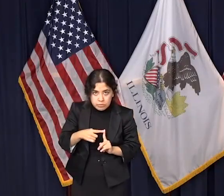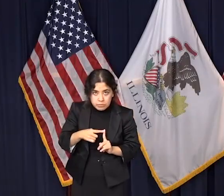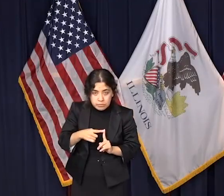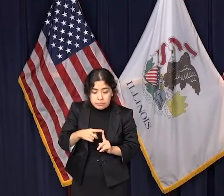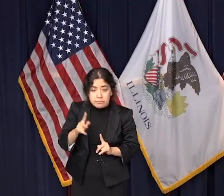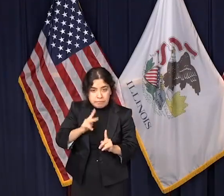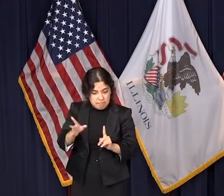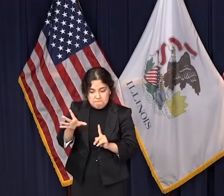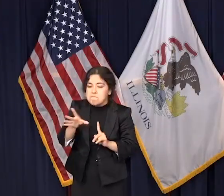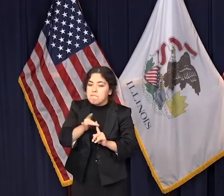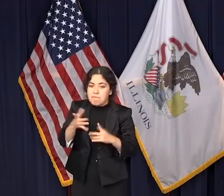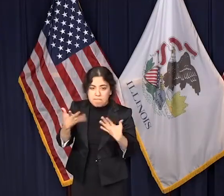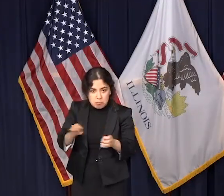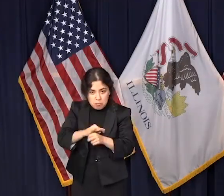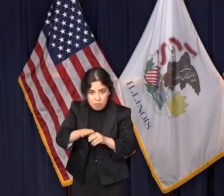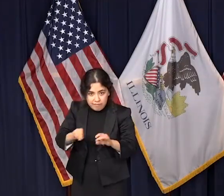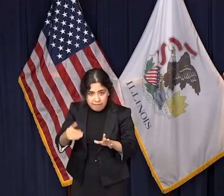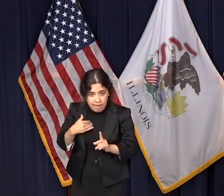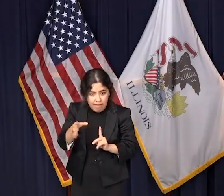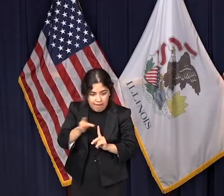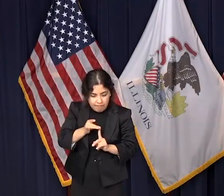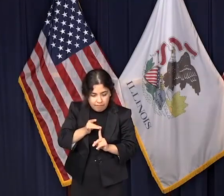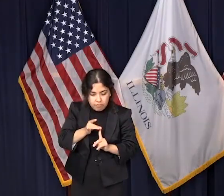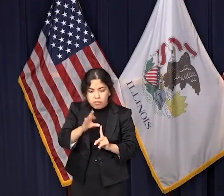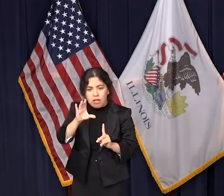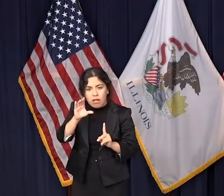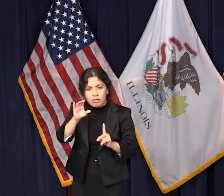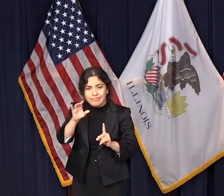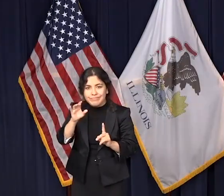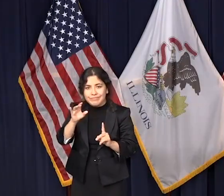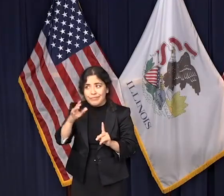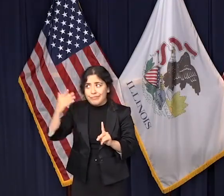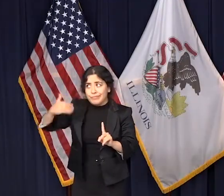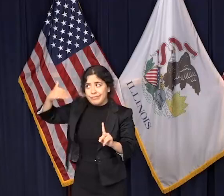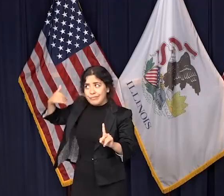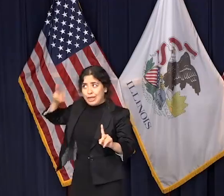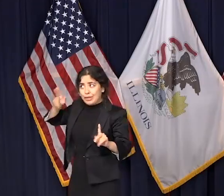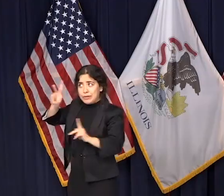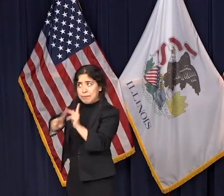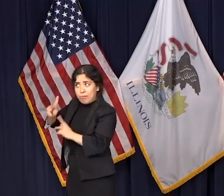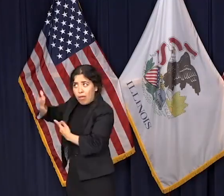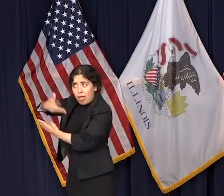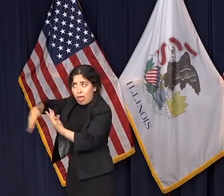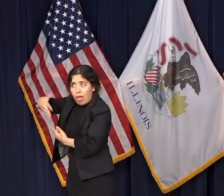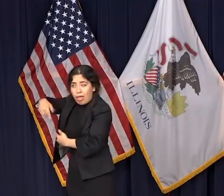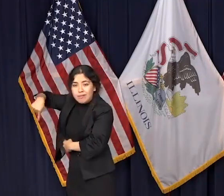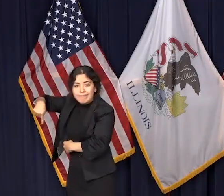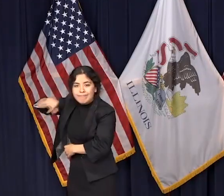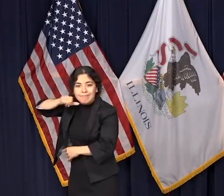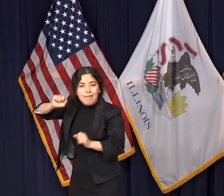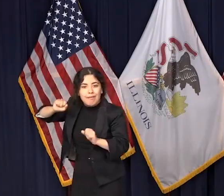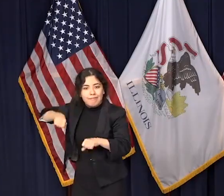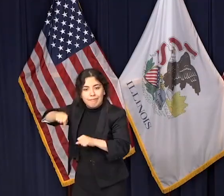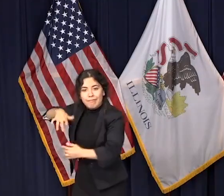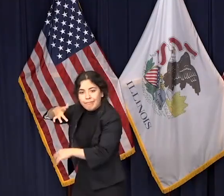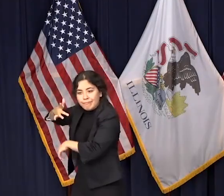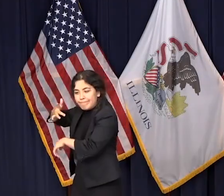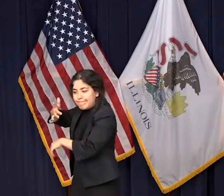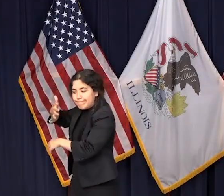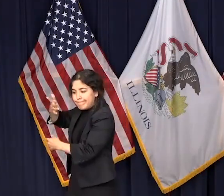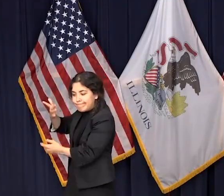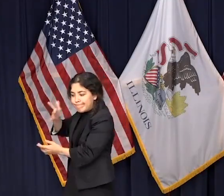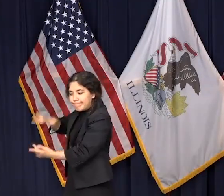who are cases, who are not offering all of their contacts or have made themselves unreachable while they are